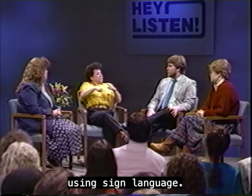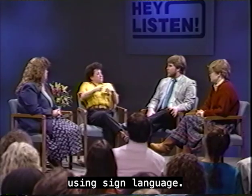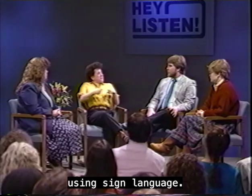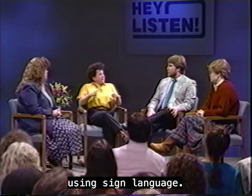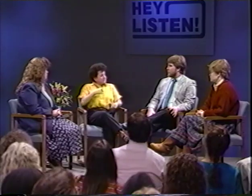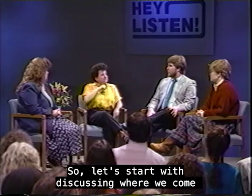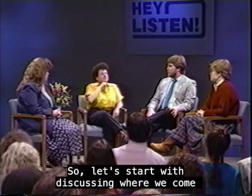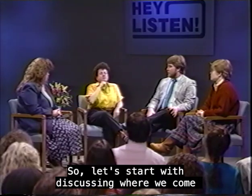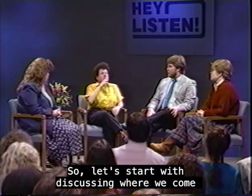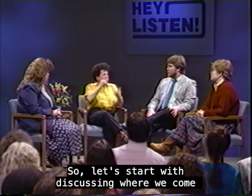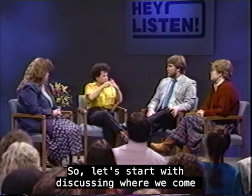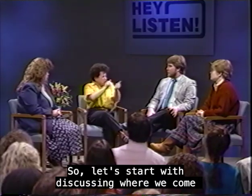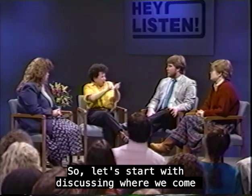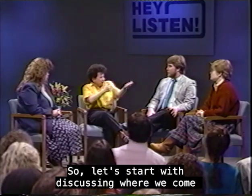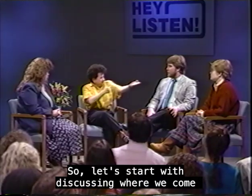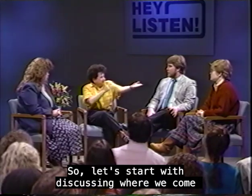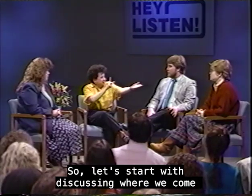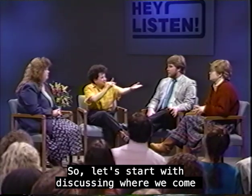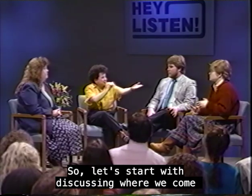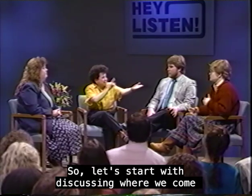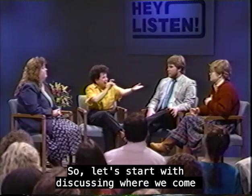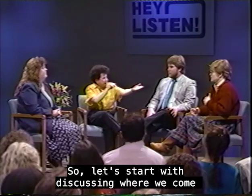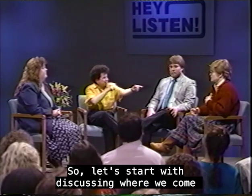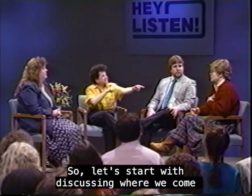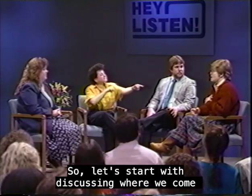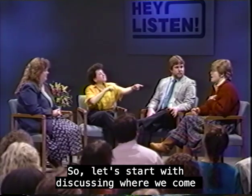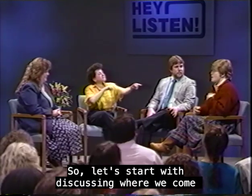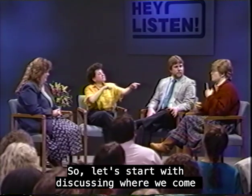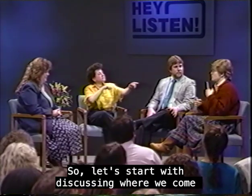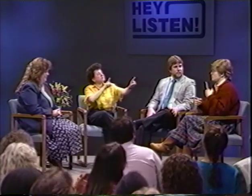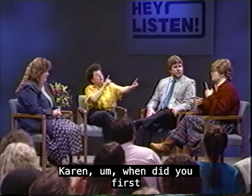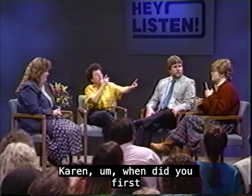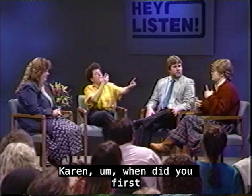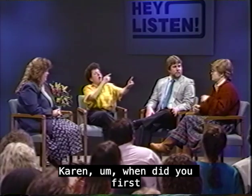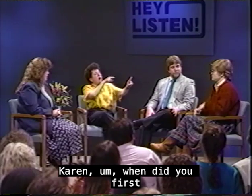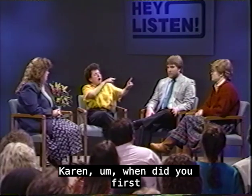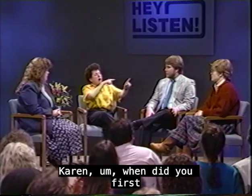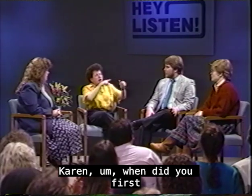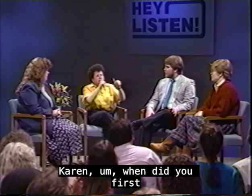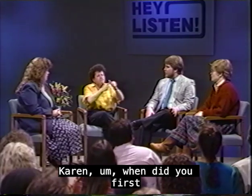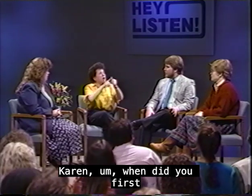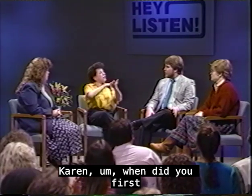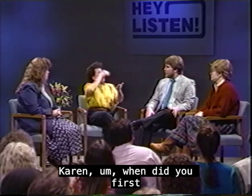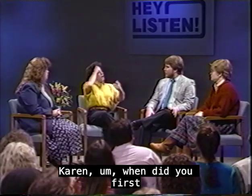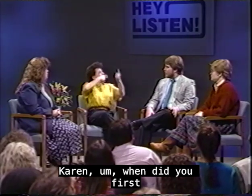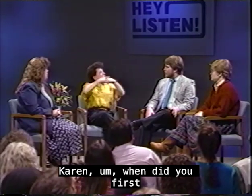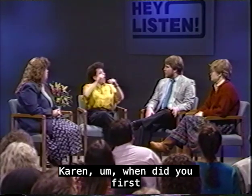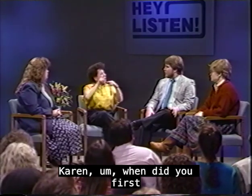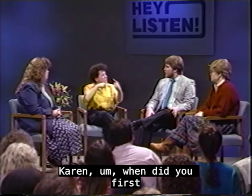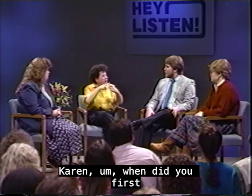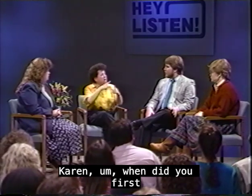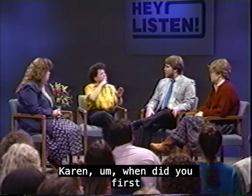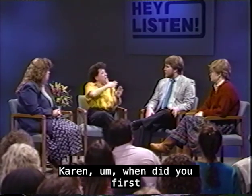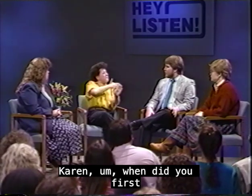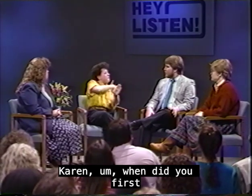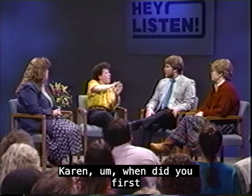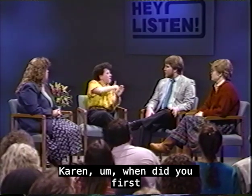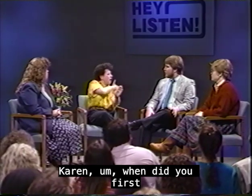language. So let's start with discussing where we come from. Karen, when did you first learn sign